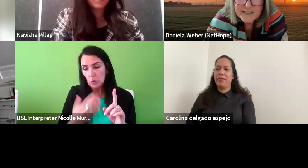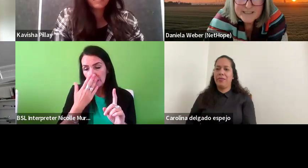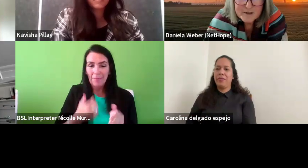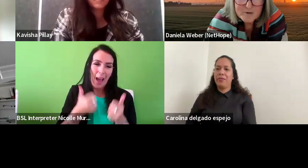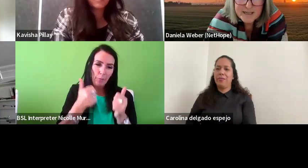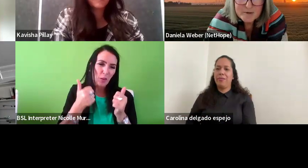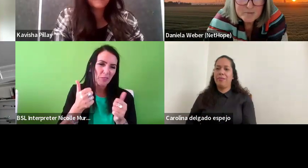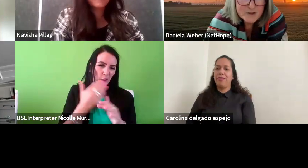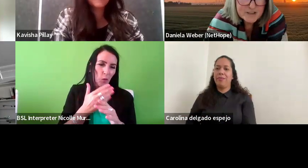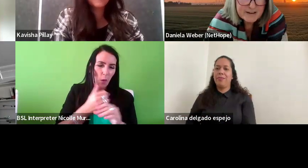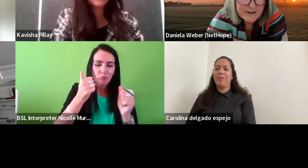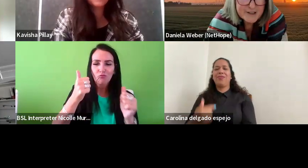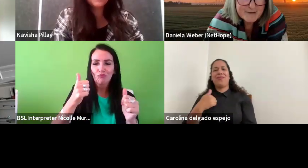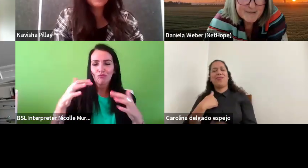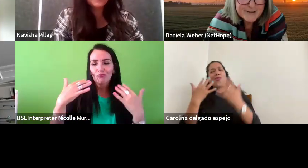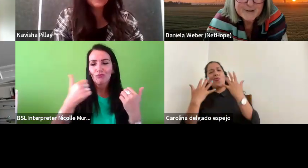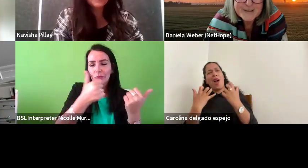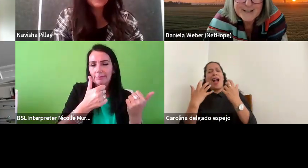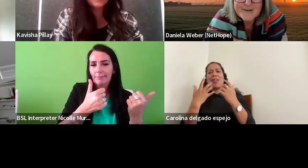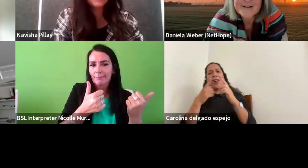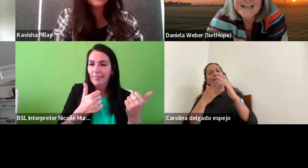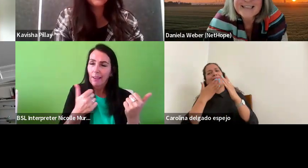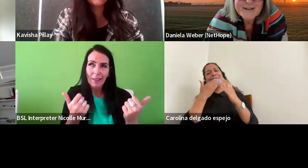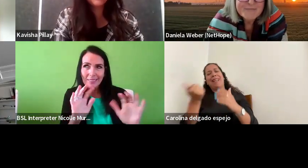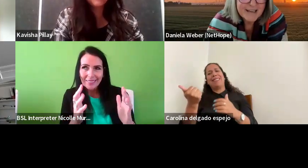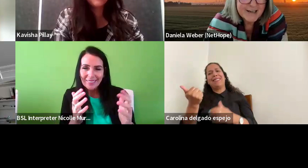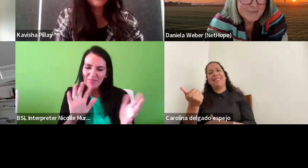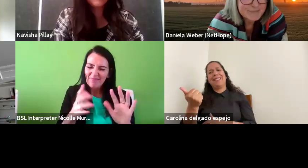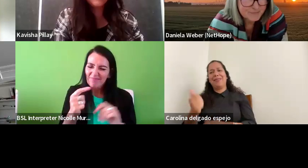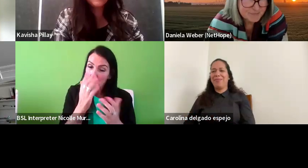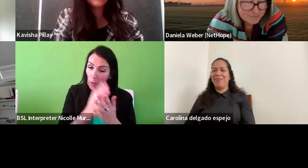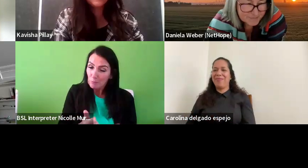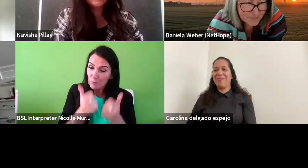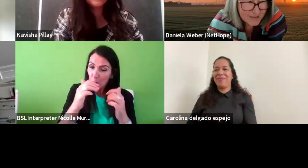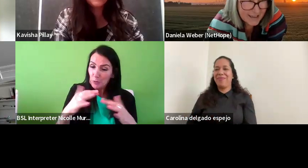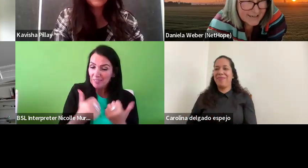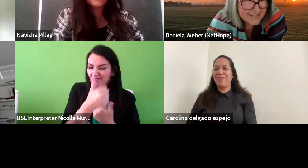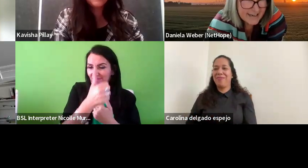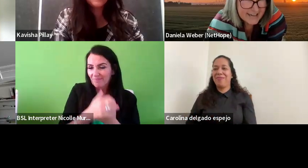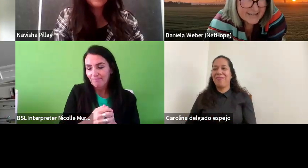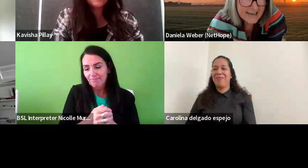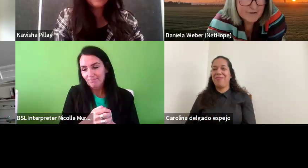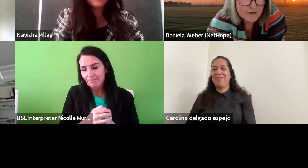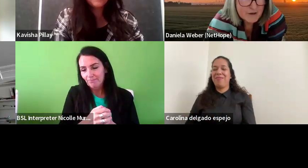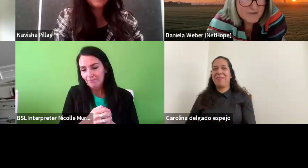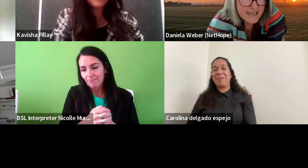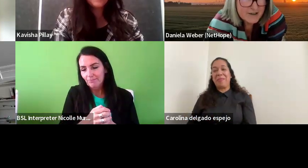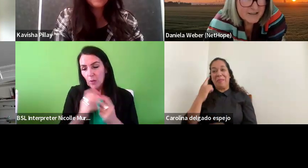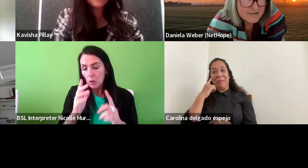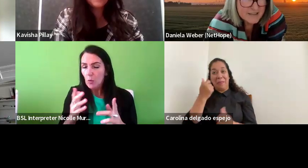good guys, so we should encourage them to do so, right? and have